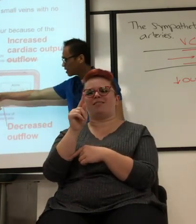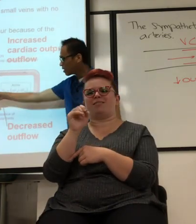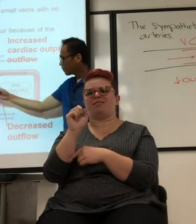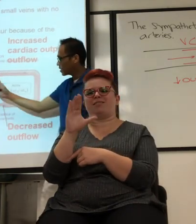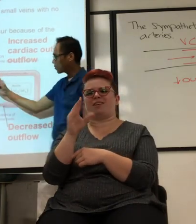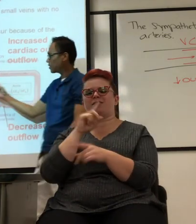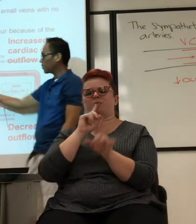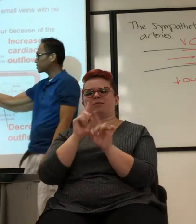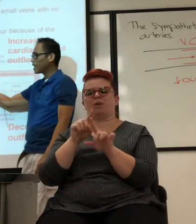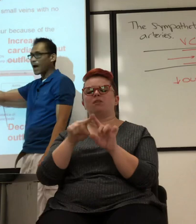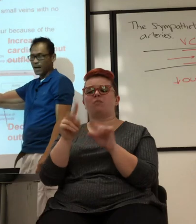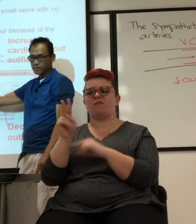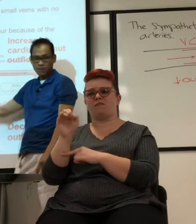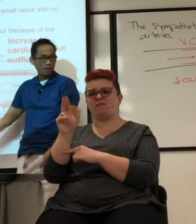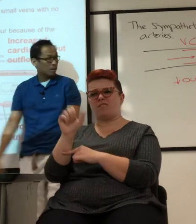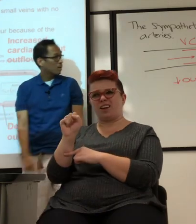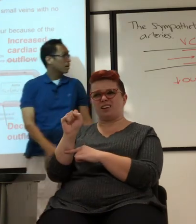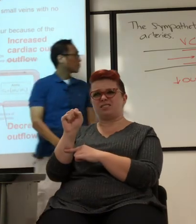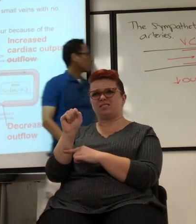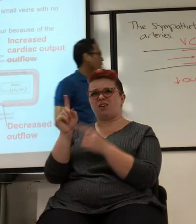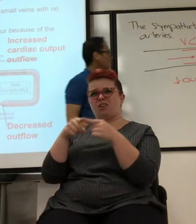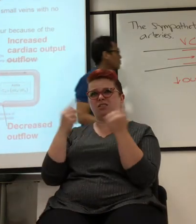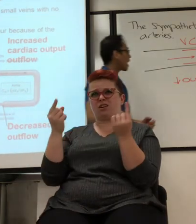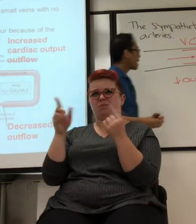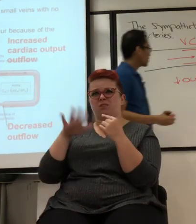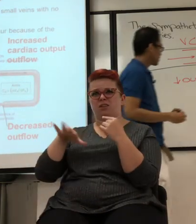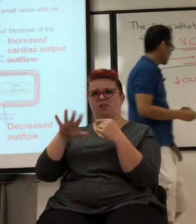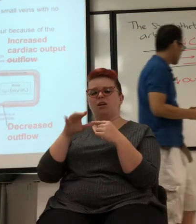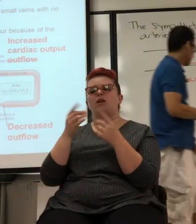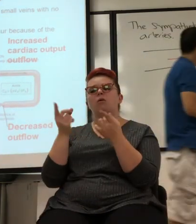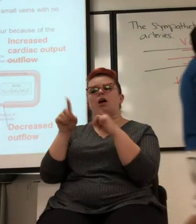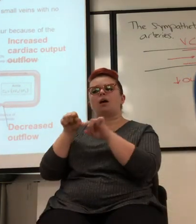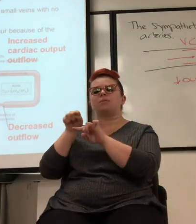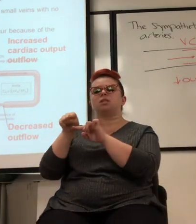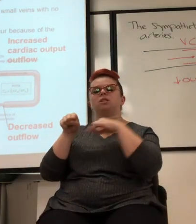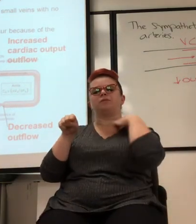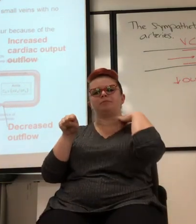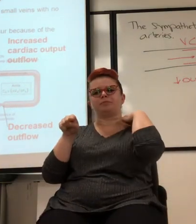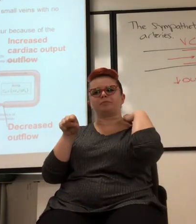for veins, now veins are on the other side. So for veins, what happens is,